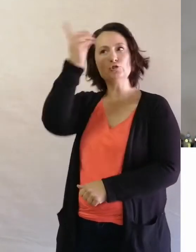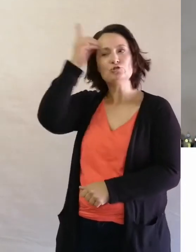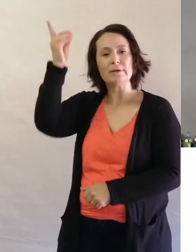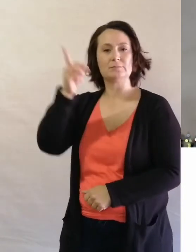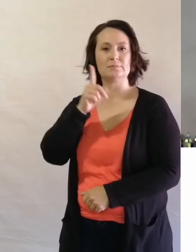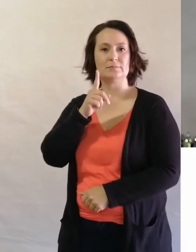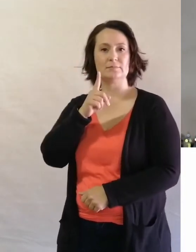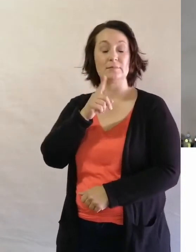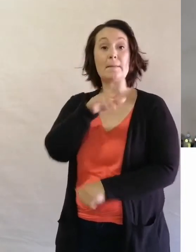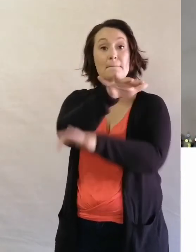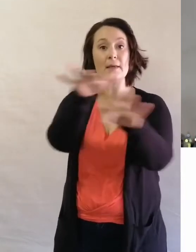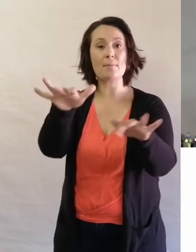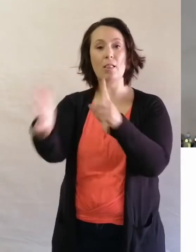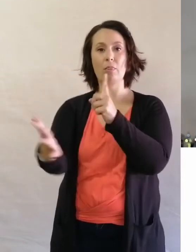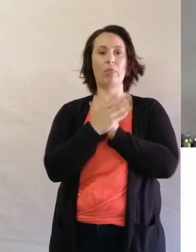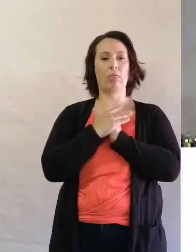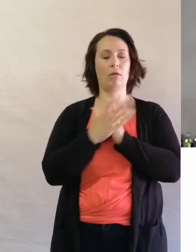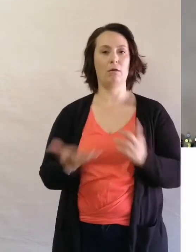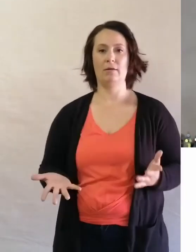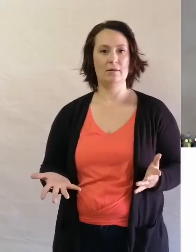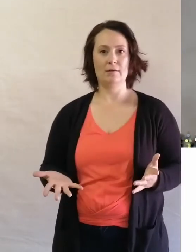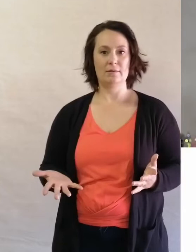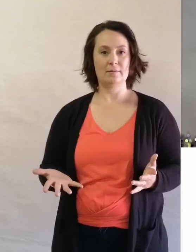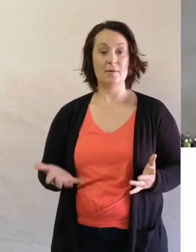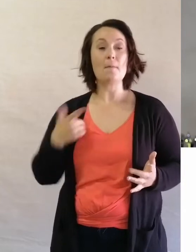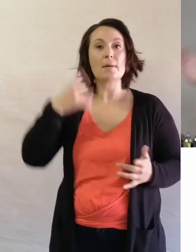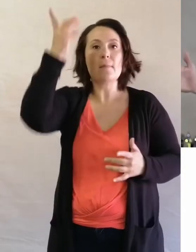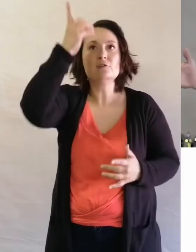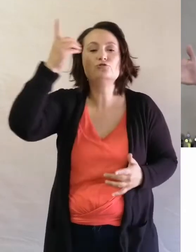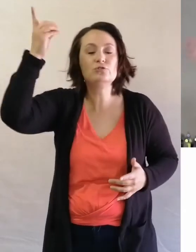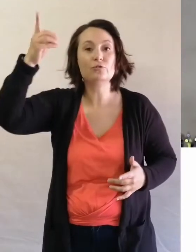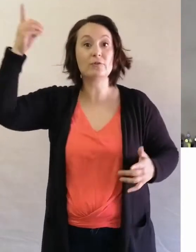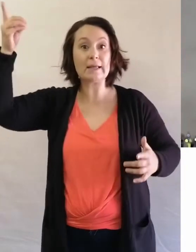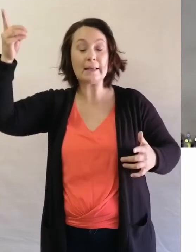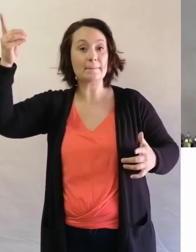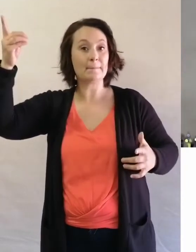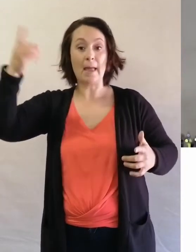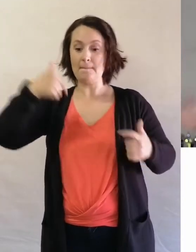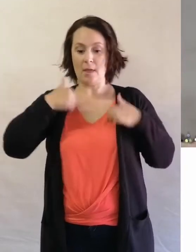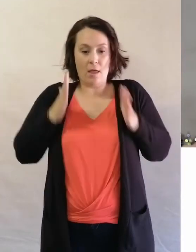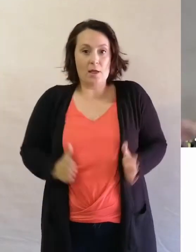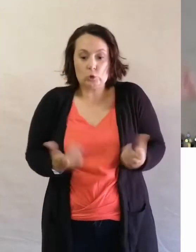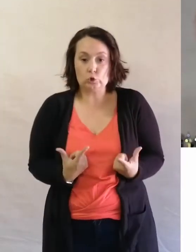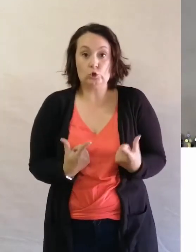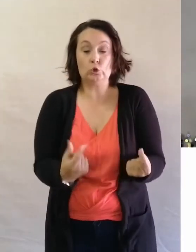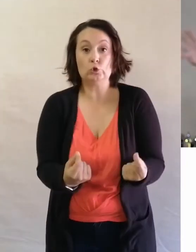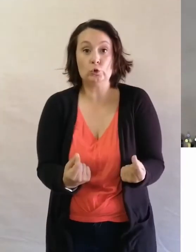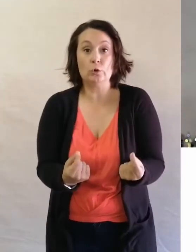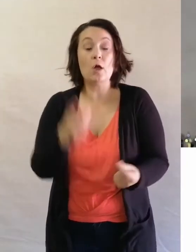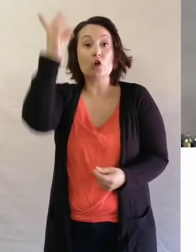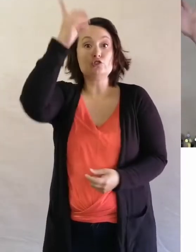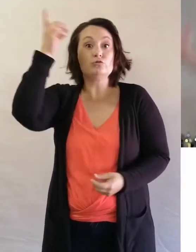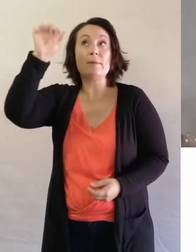That's what people do to your dreams. Now you should be saying, the size of my dream is not dependent on the size of my ability. It depends on the size of